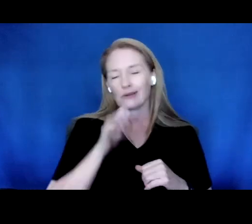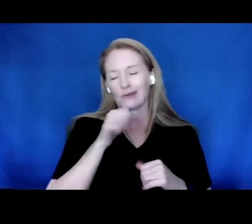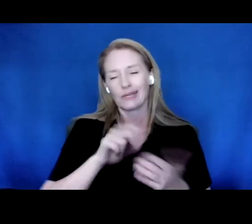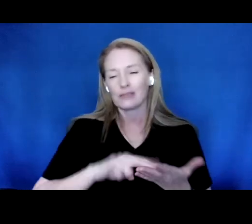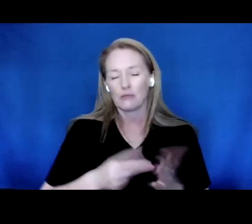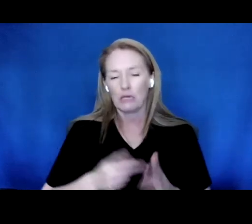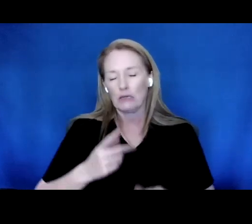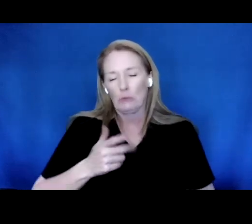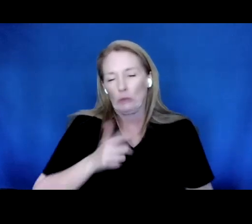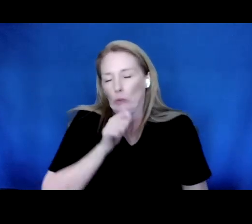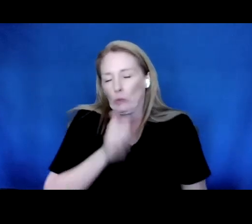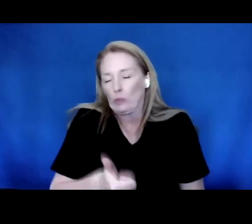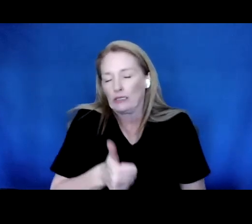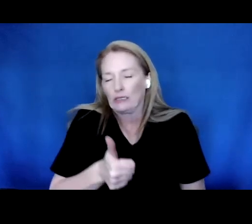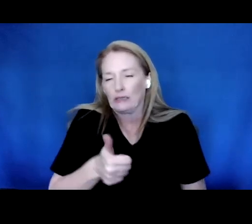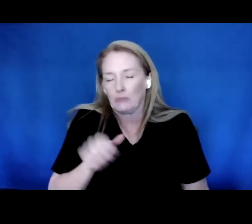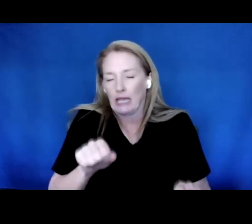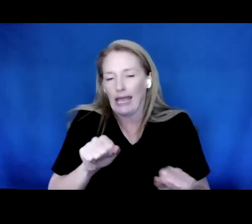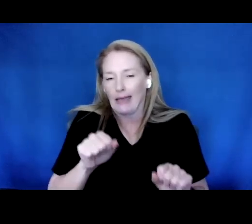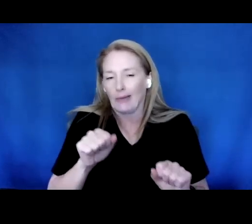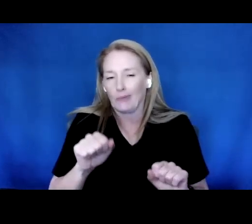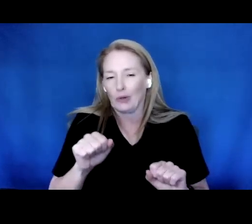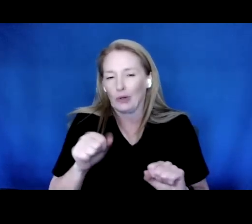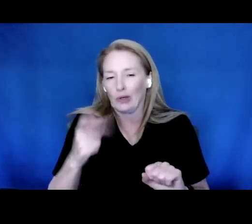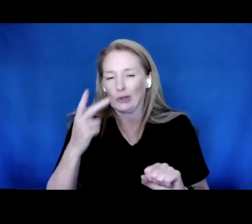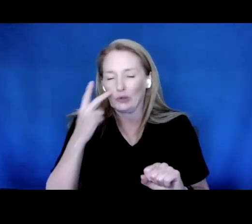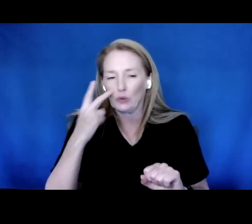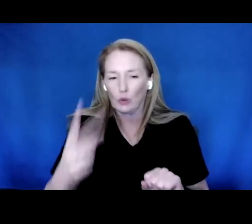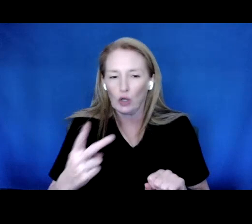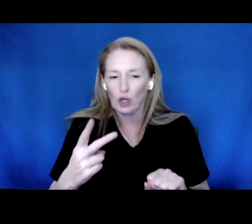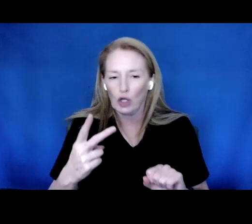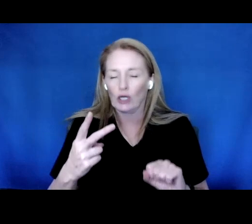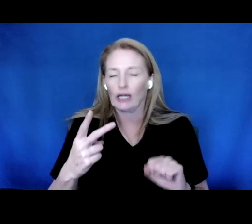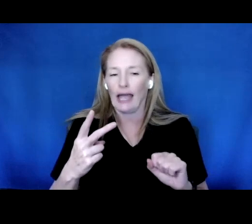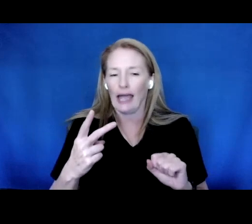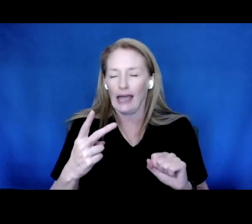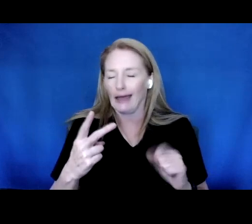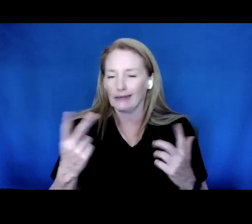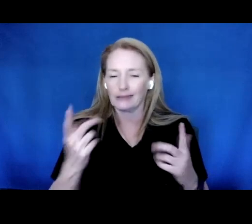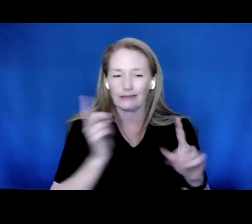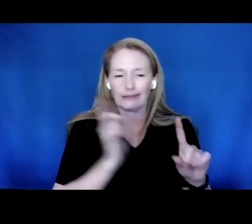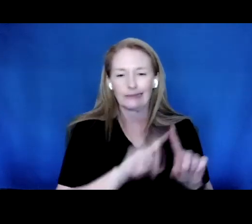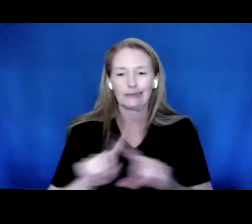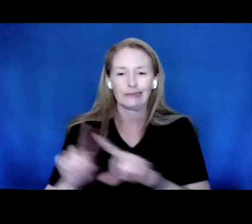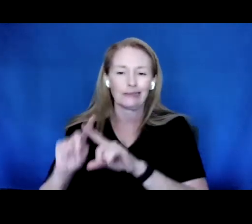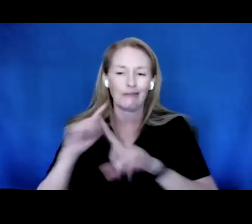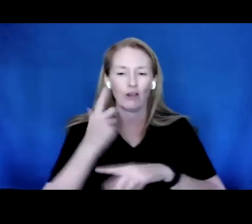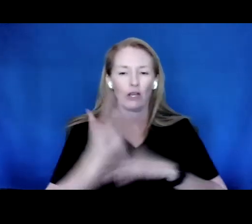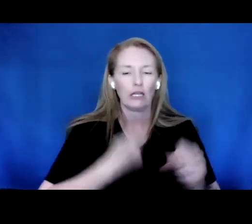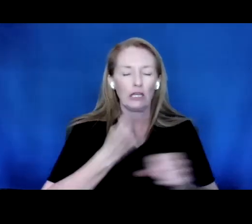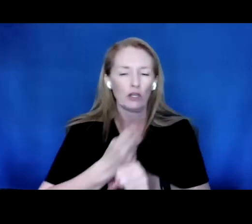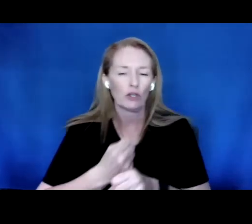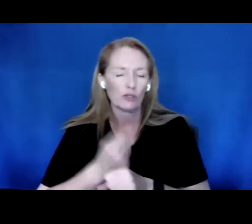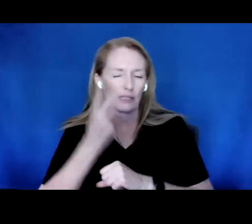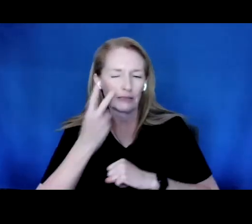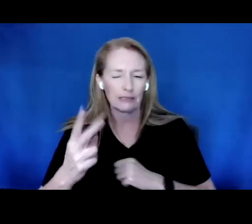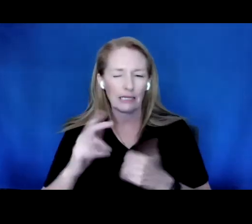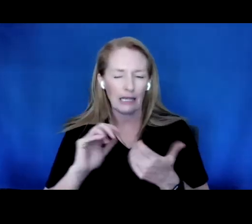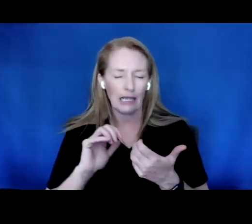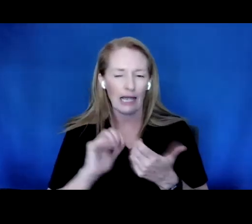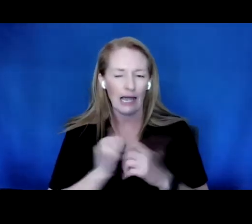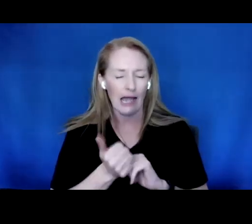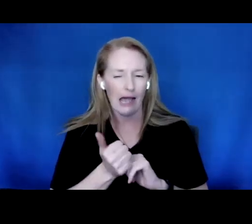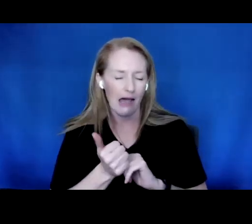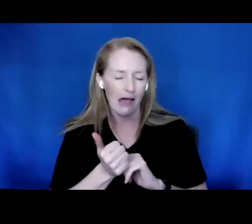merging data, merging the years or looking throughout the different years and see what that would look like. But here we haven't